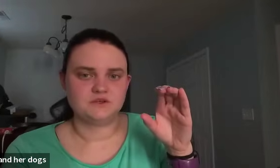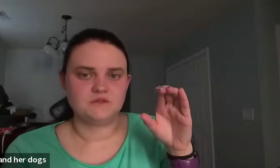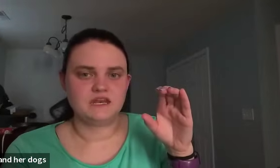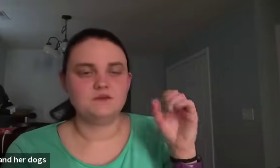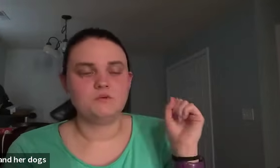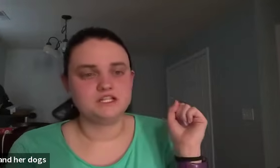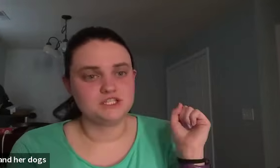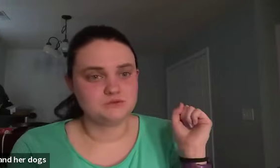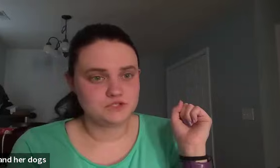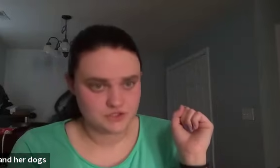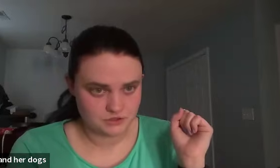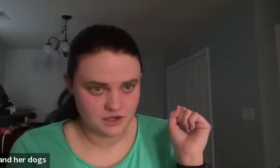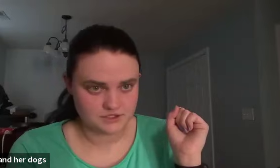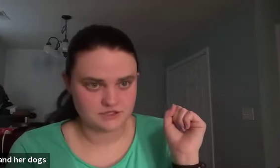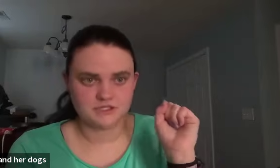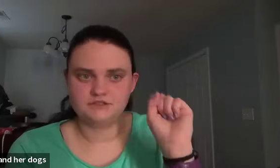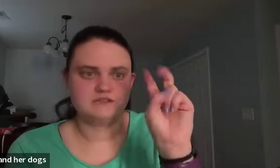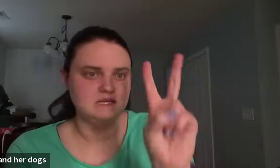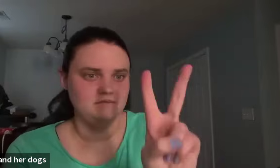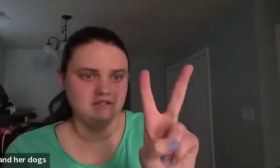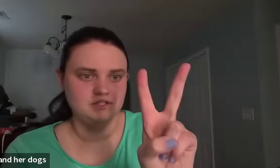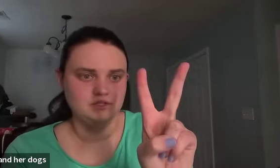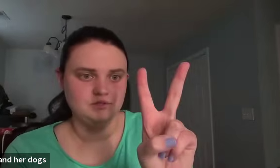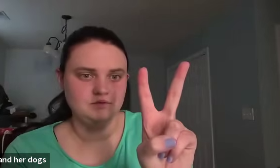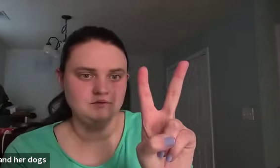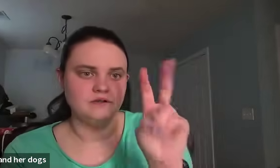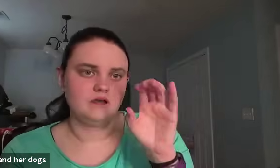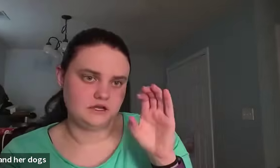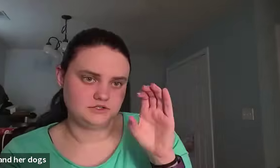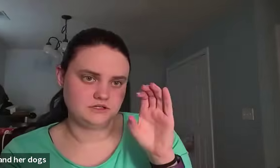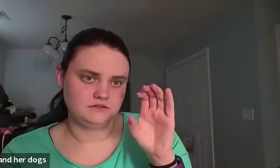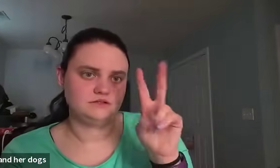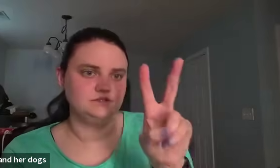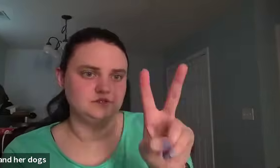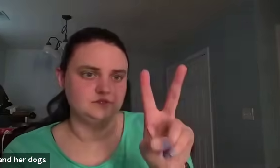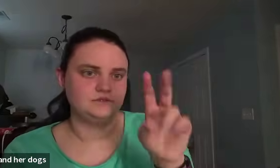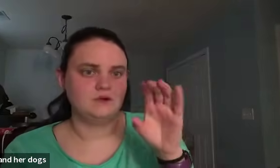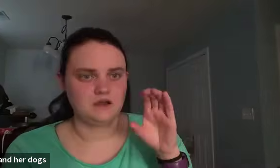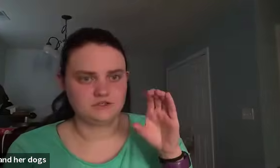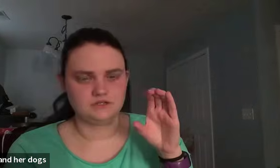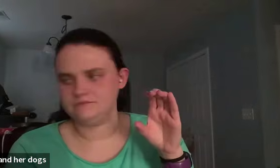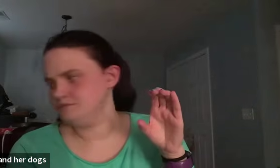So then if you wanted to do 200, you do the same thing, 200, 200,